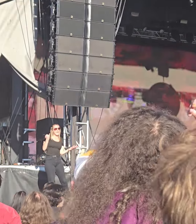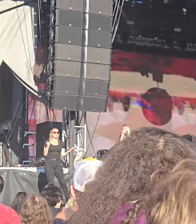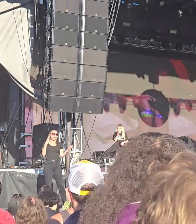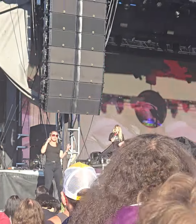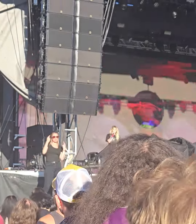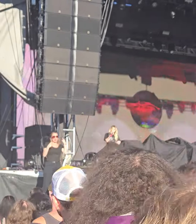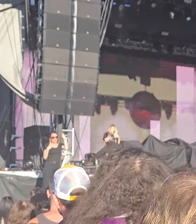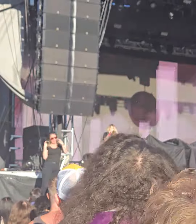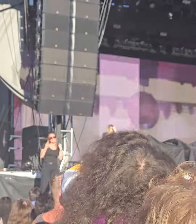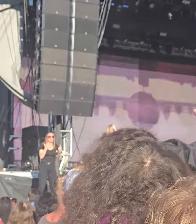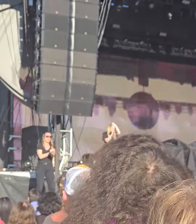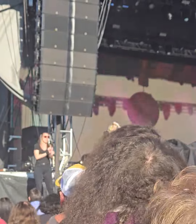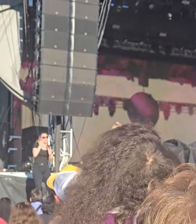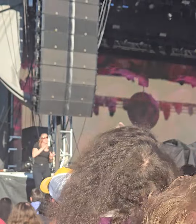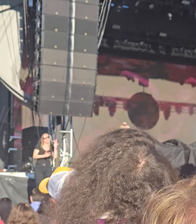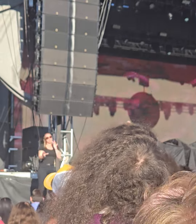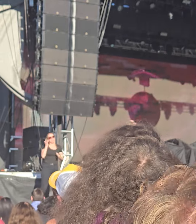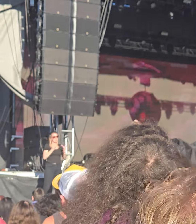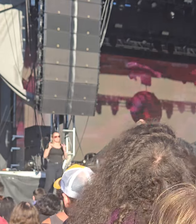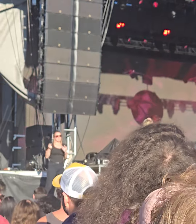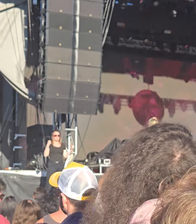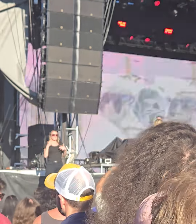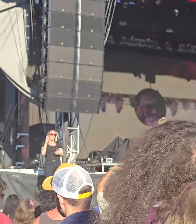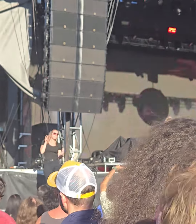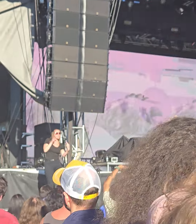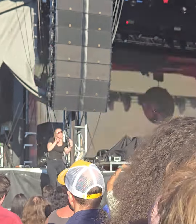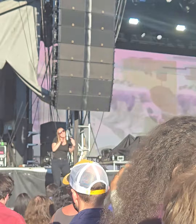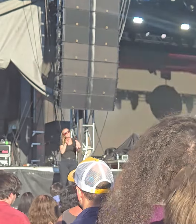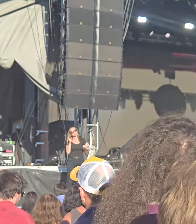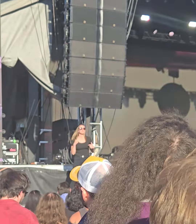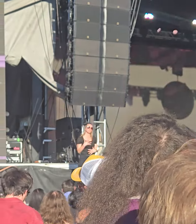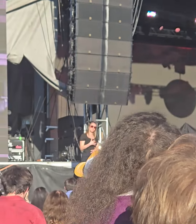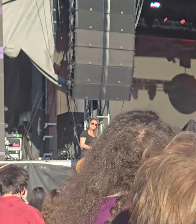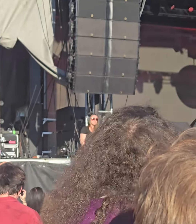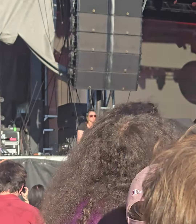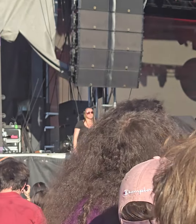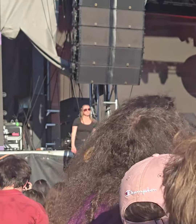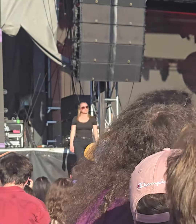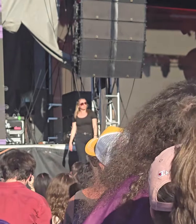no, go, get me out of trouble We can't even out of here We